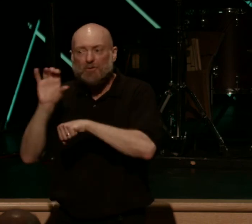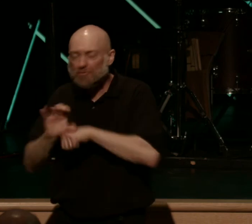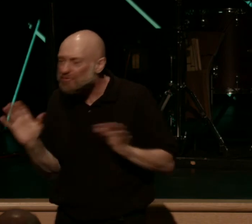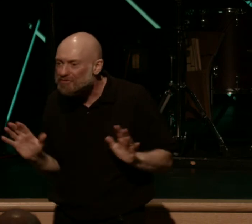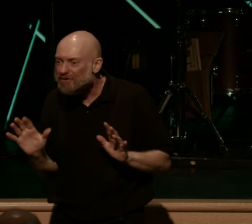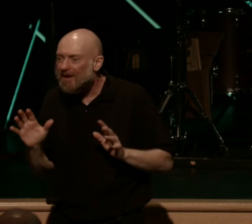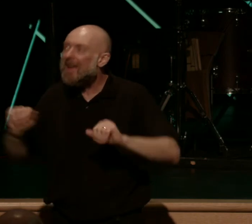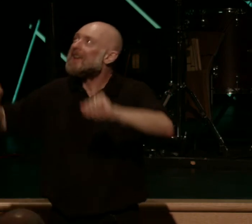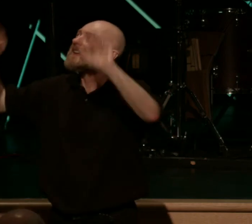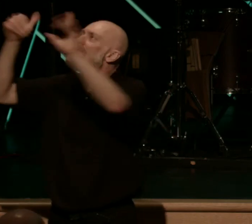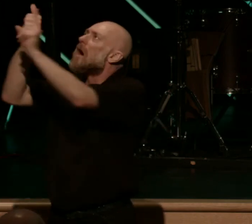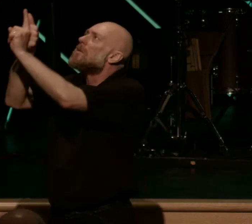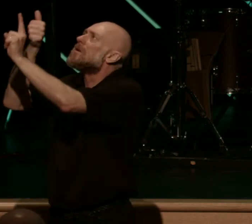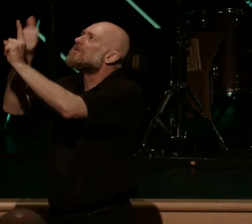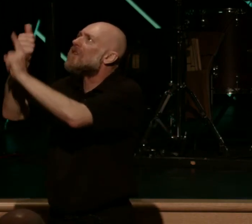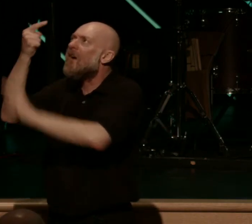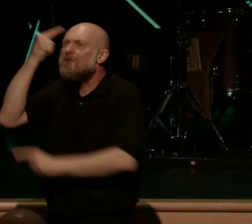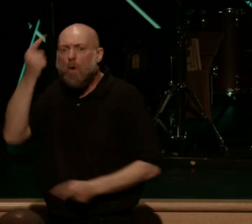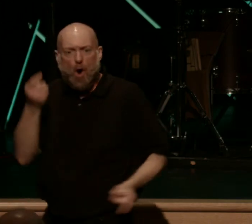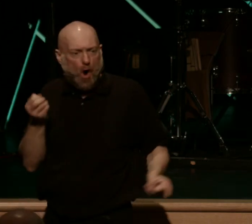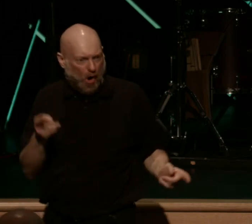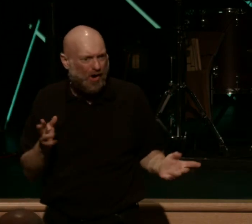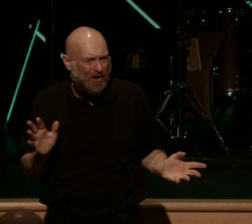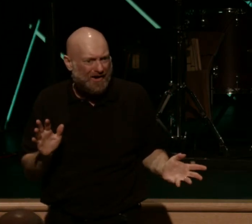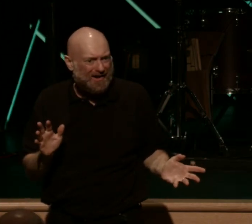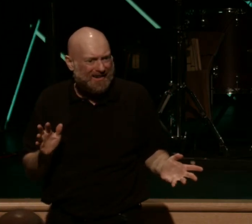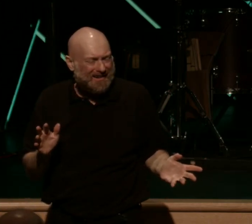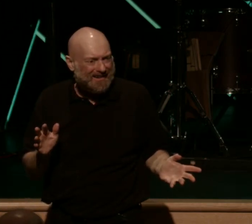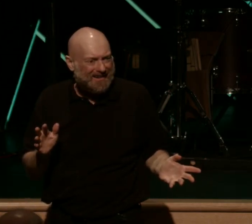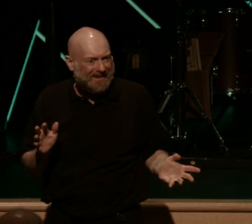and gave himself up for her.